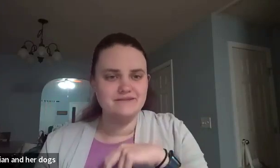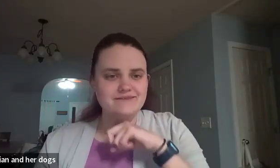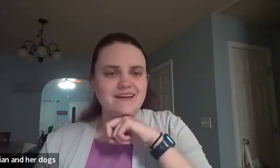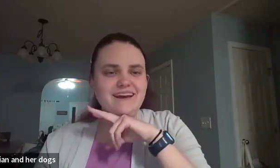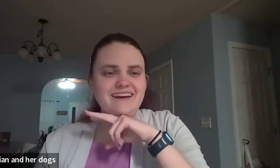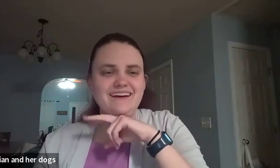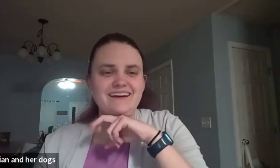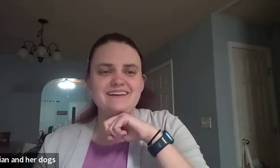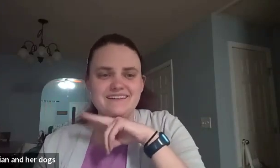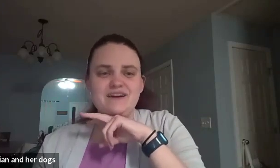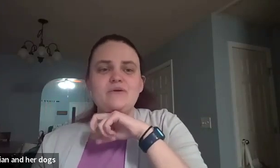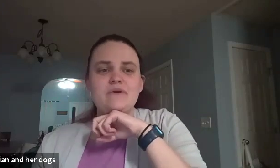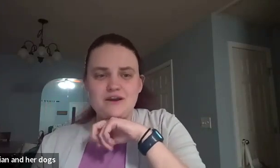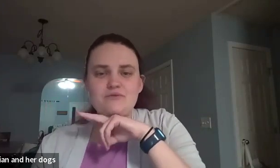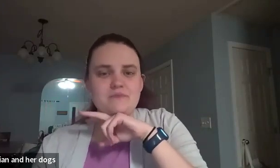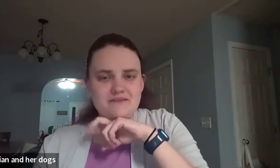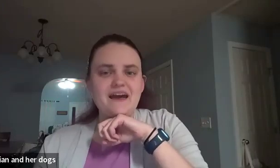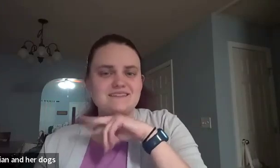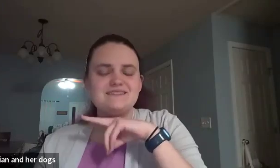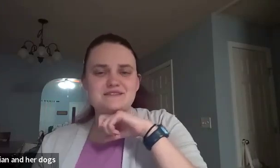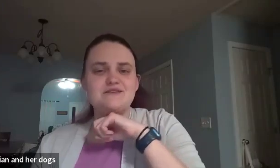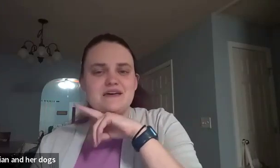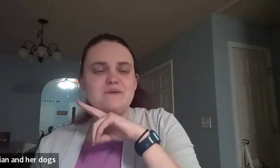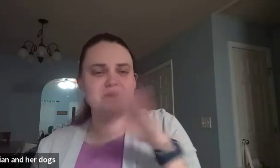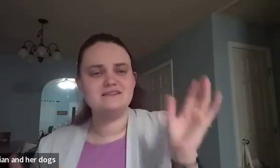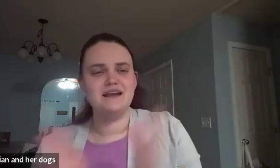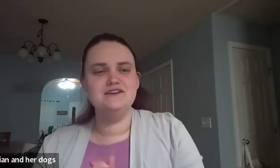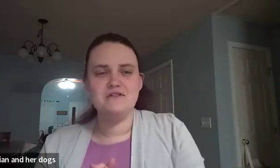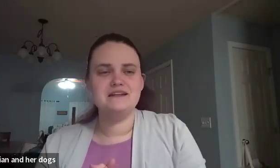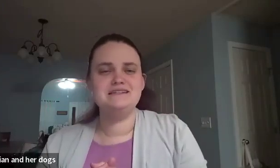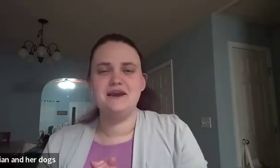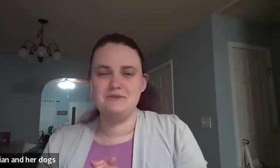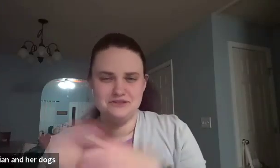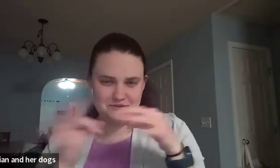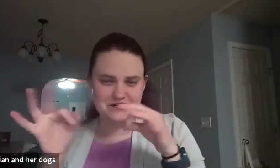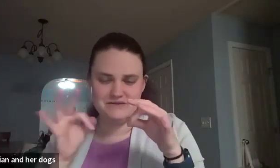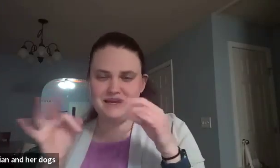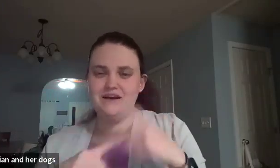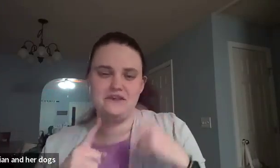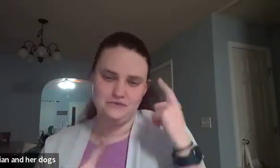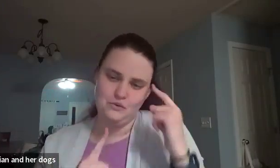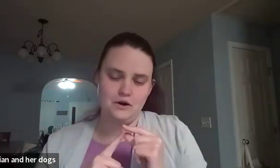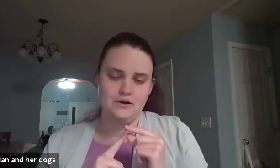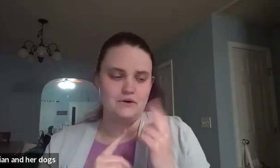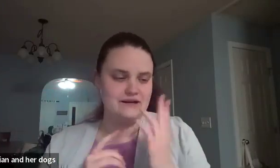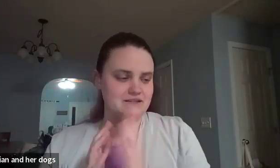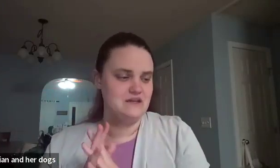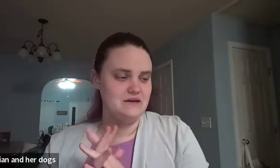ribbit. When they go ribbit, that's my best thing. I know that is a terrible description of it. I cannot think of the word of what it is when